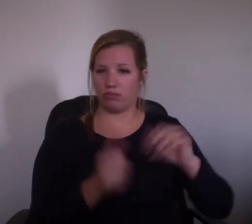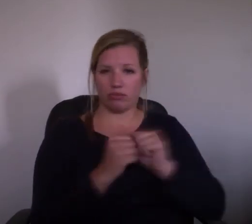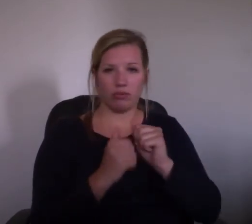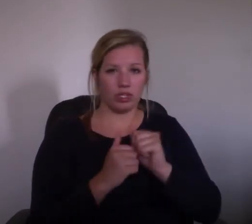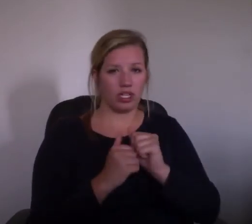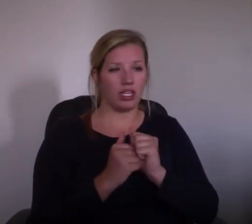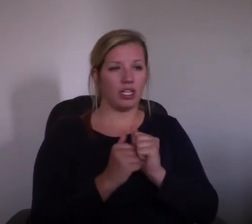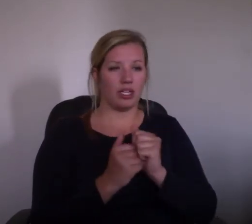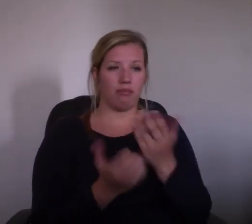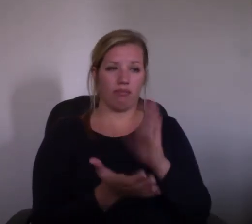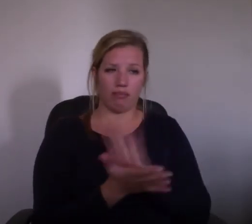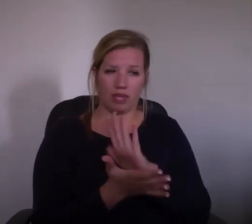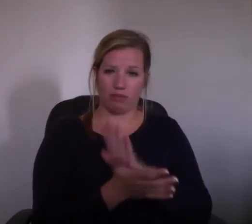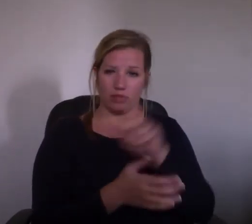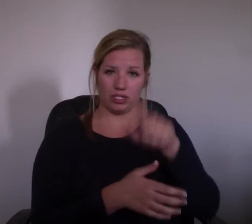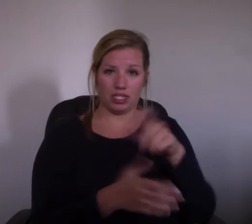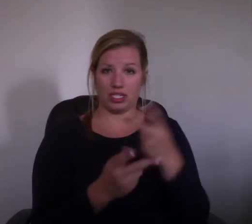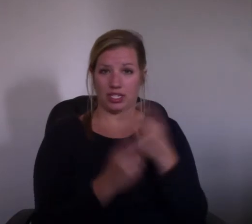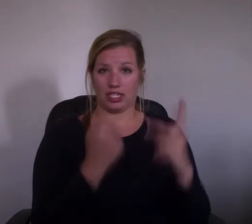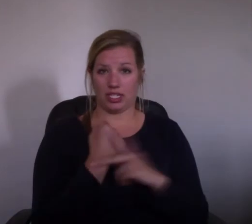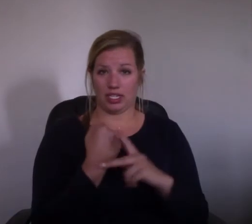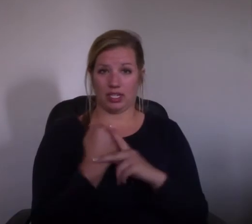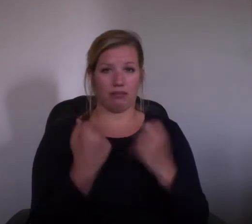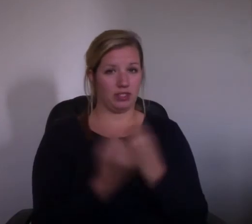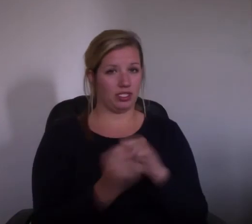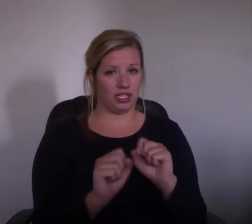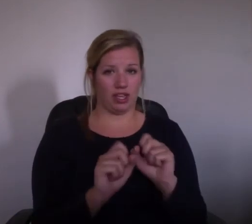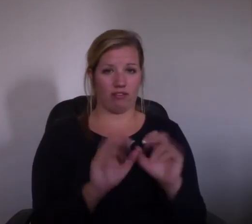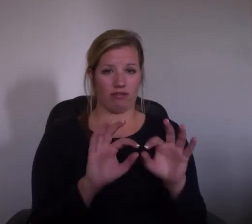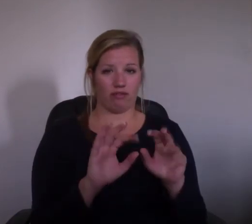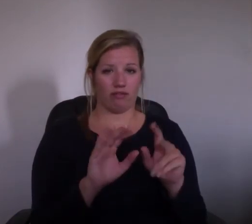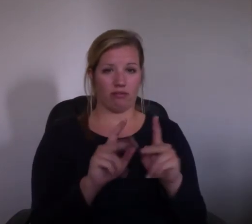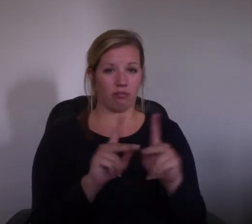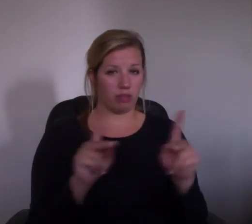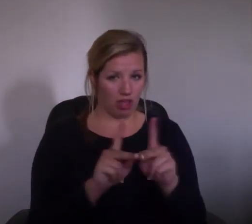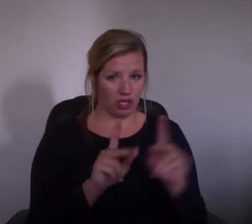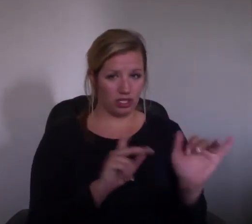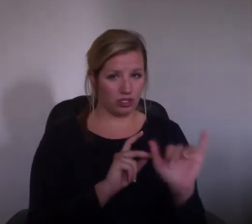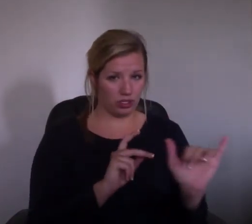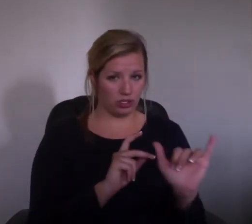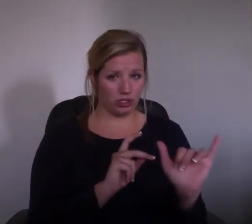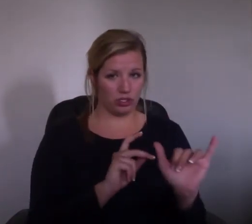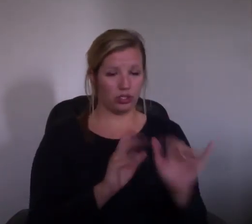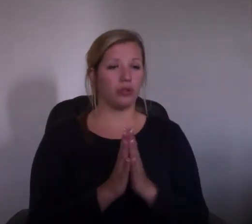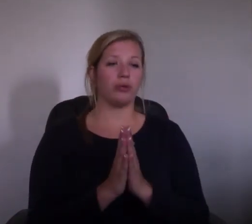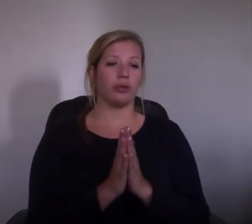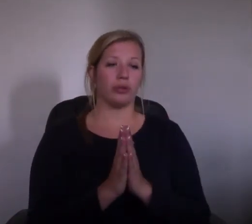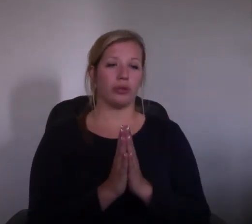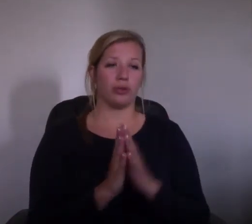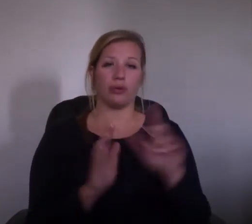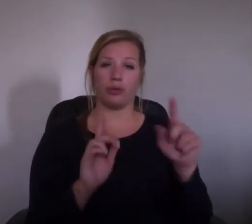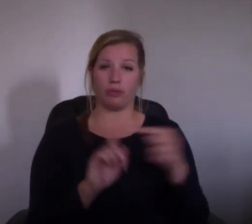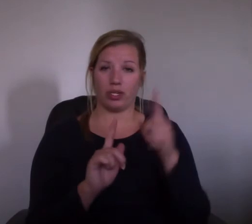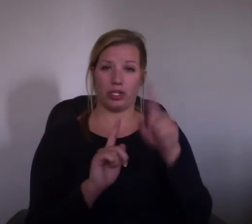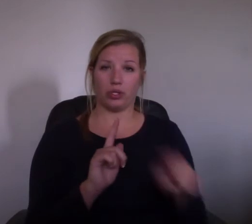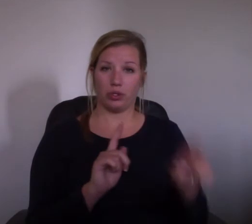safe place where you can quickly and easily access them if you need to when you evacuate and have to leave your